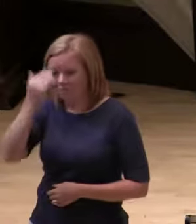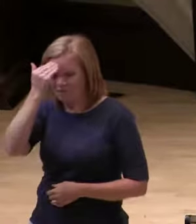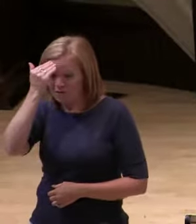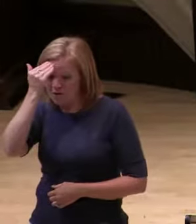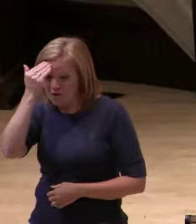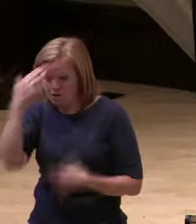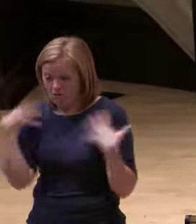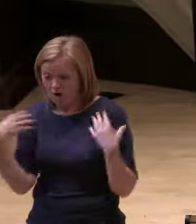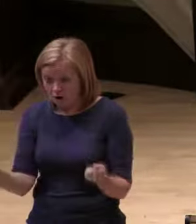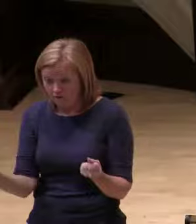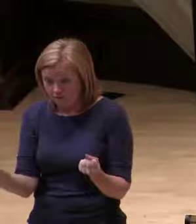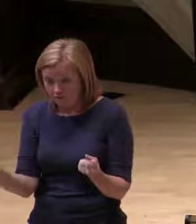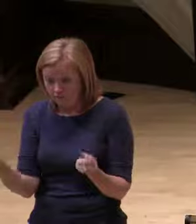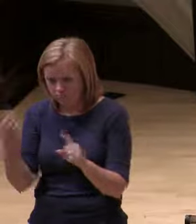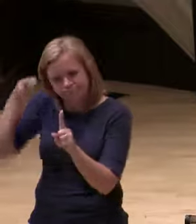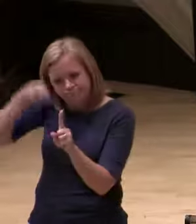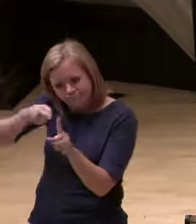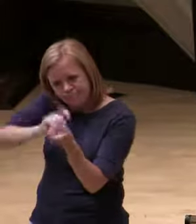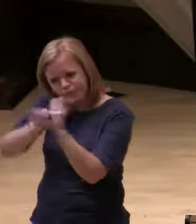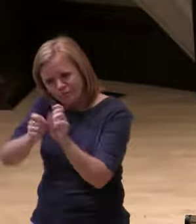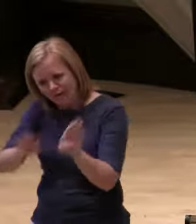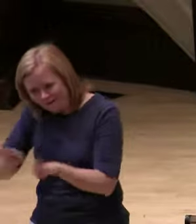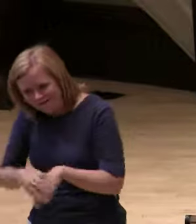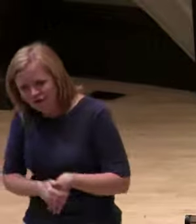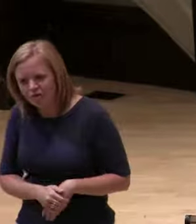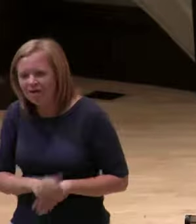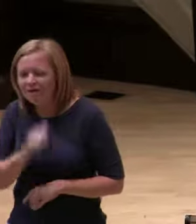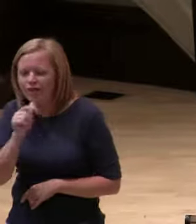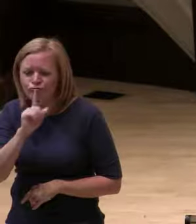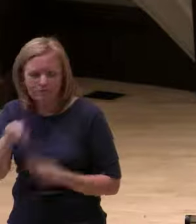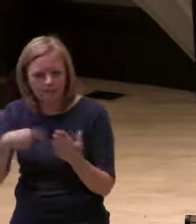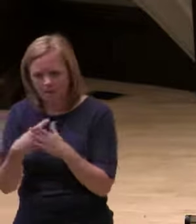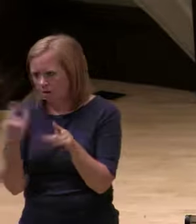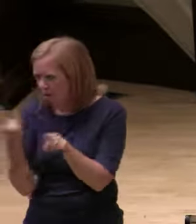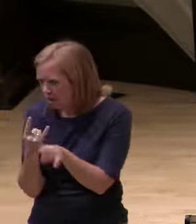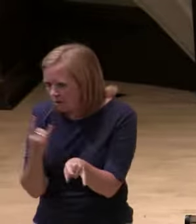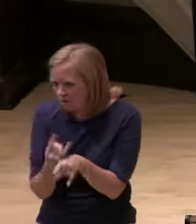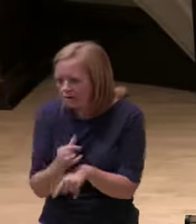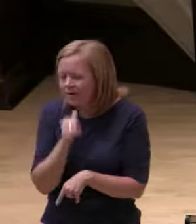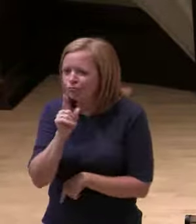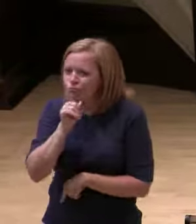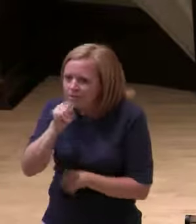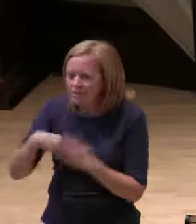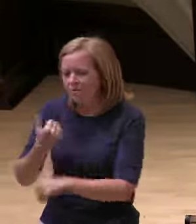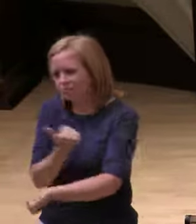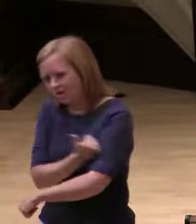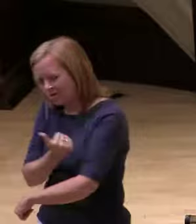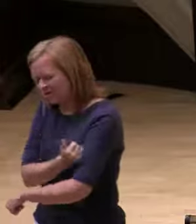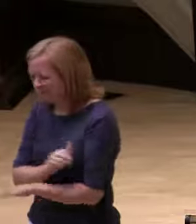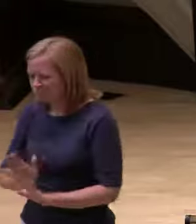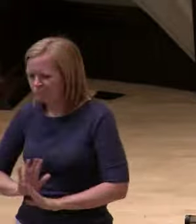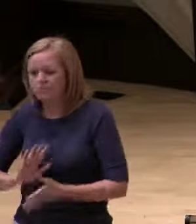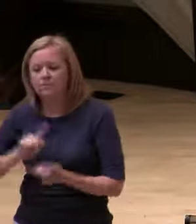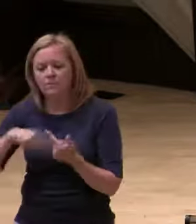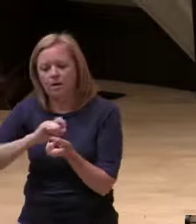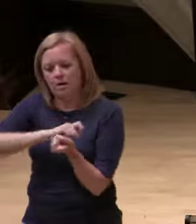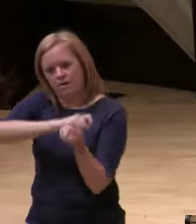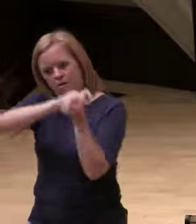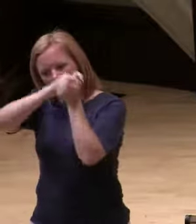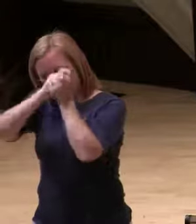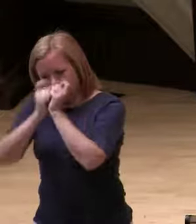all about changing behaviors. It's not so much about the alcohol or the drugs. It's about being